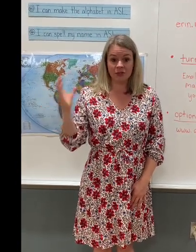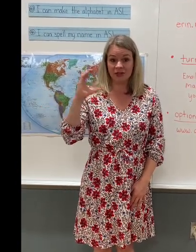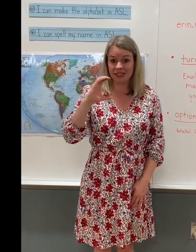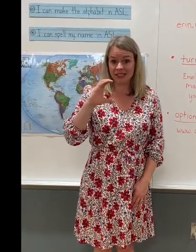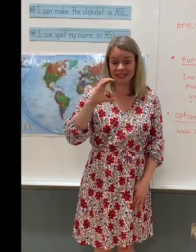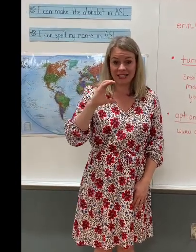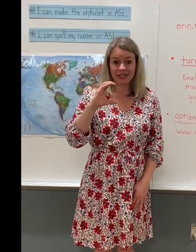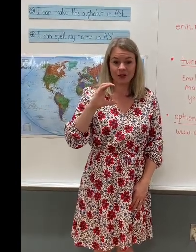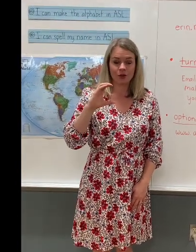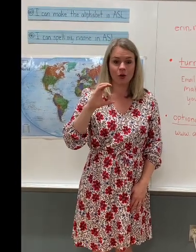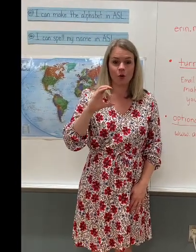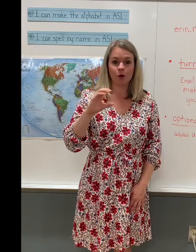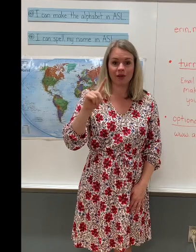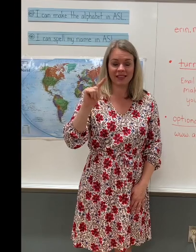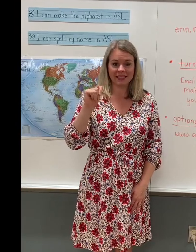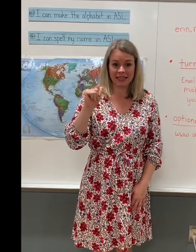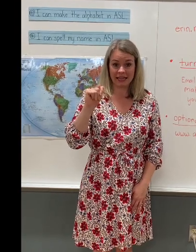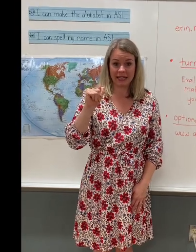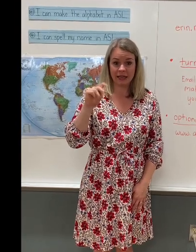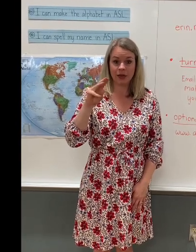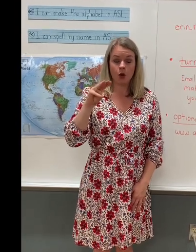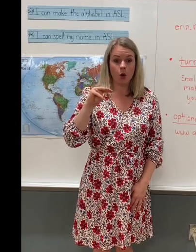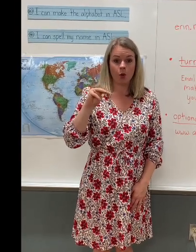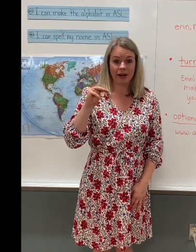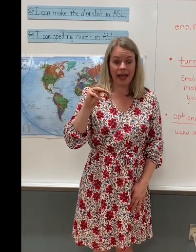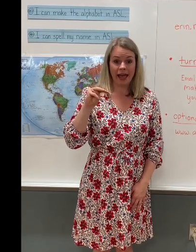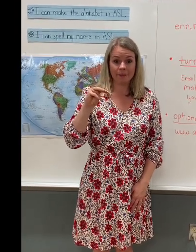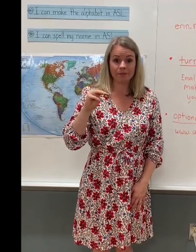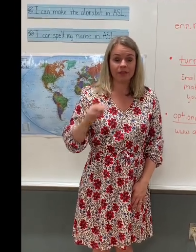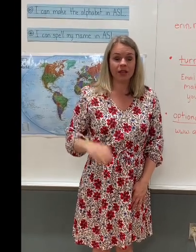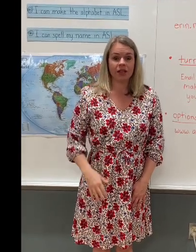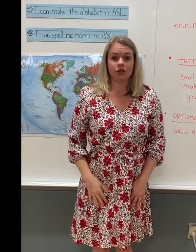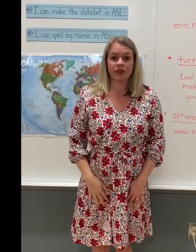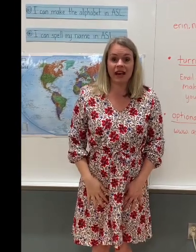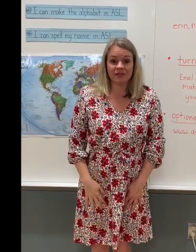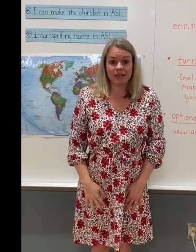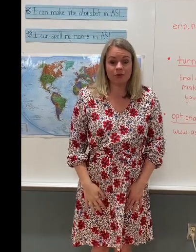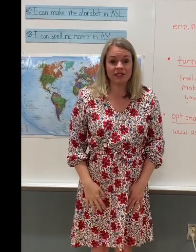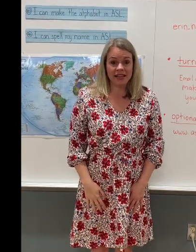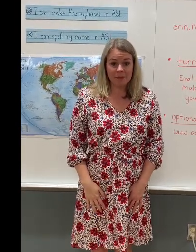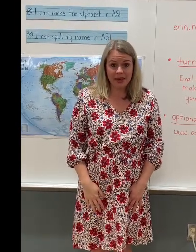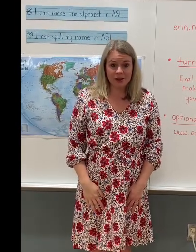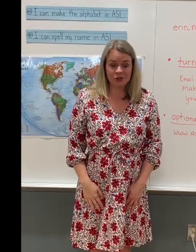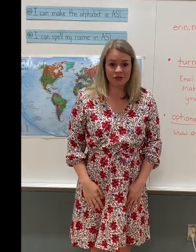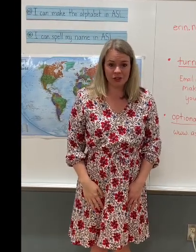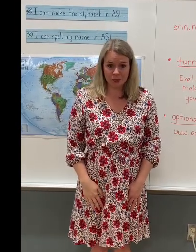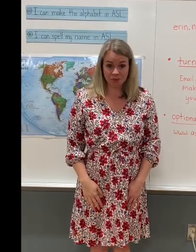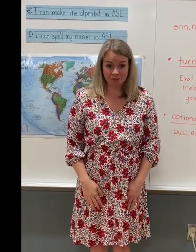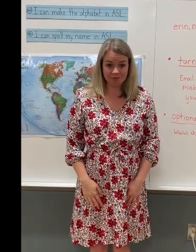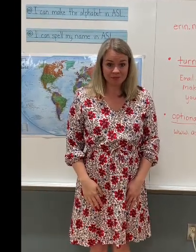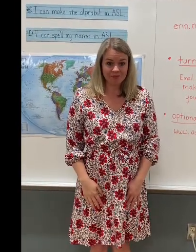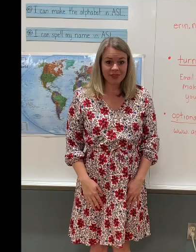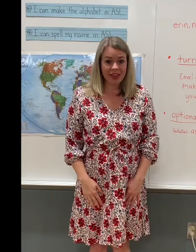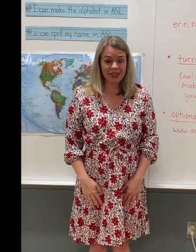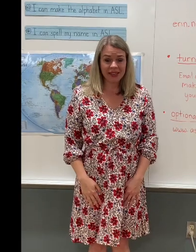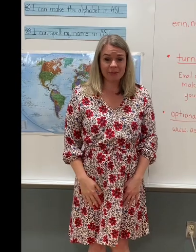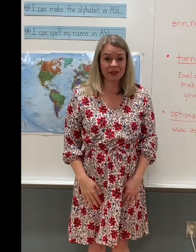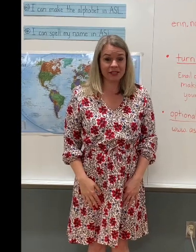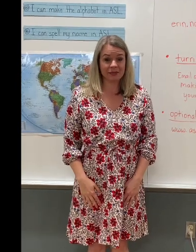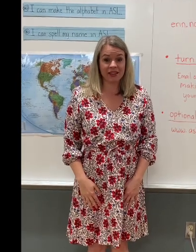a C or with a T or an M, you can have someone take a picture of you and then email it to me. That's